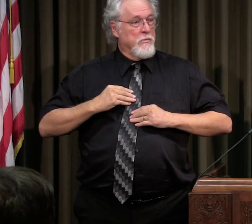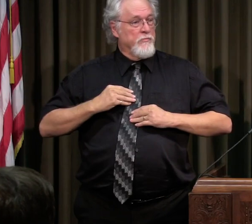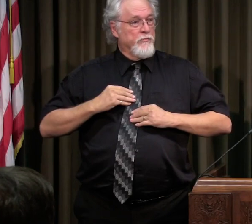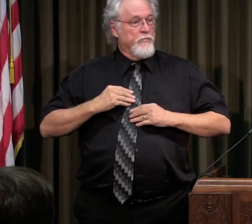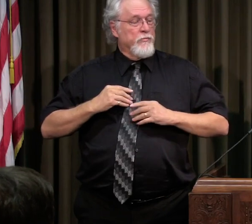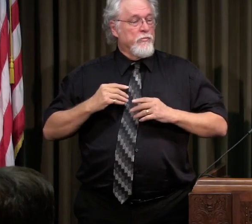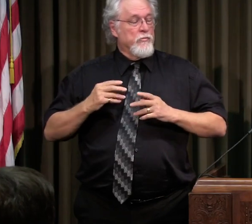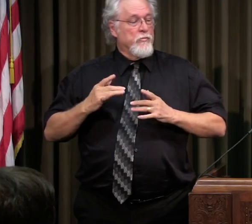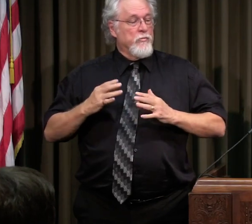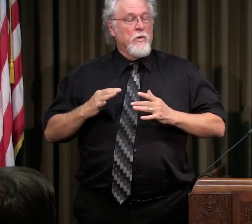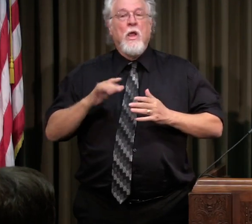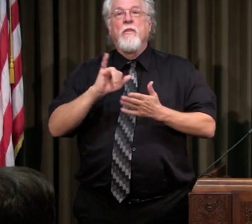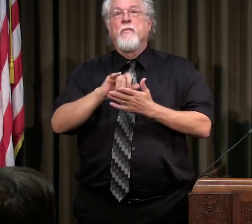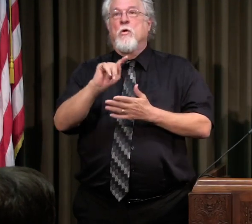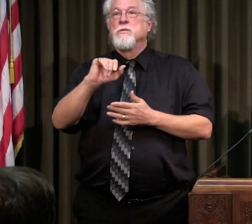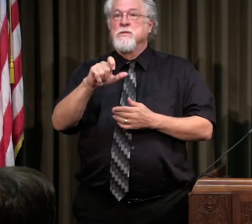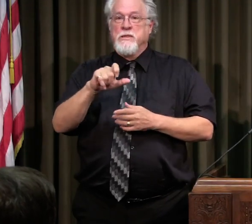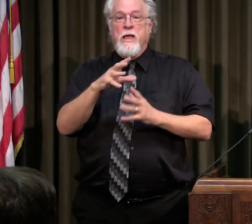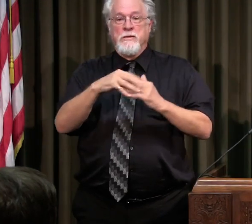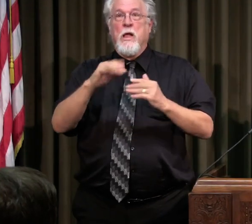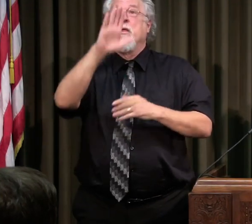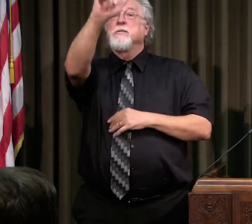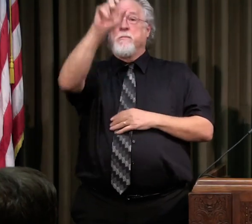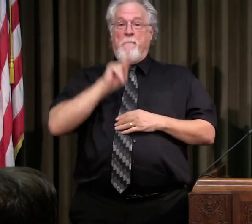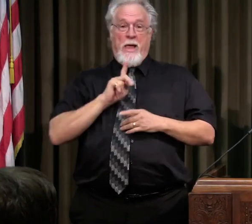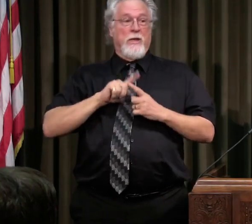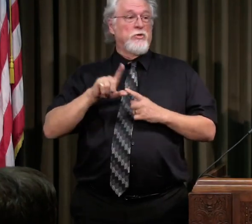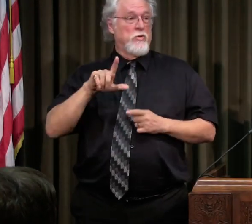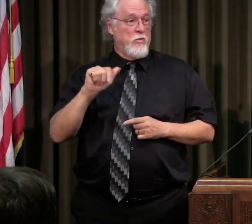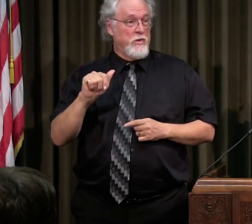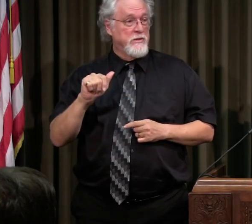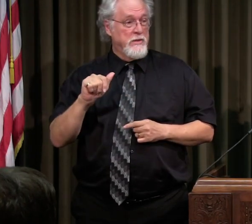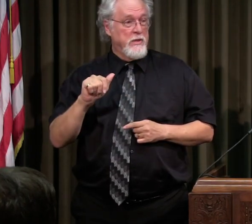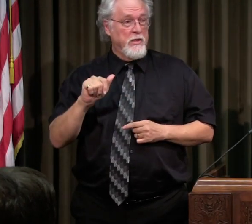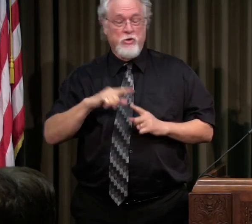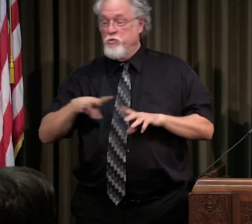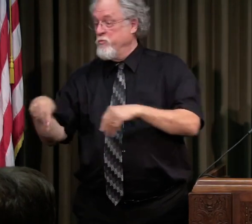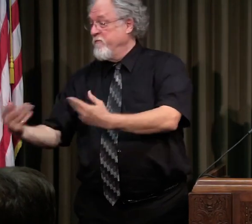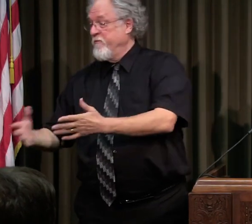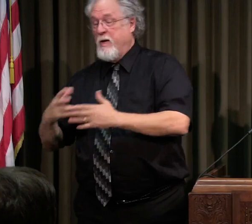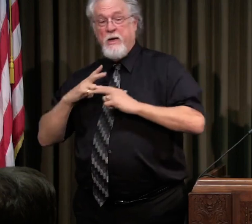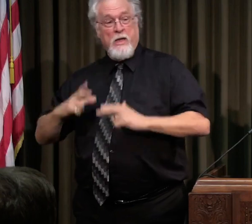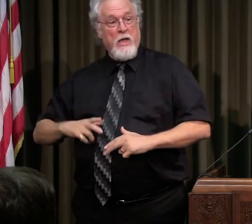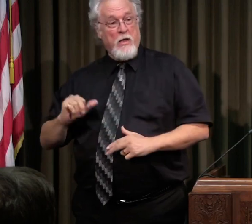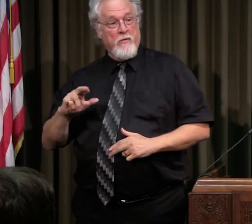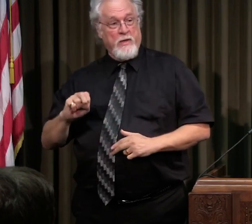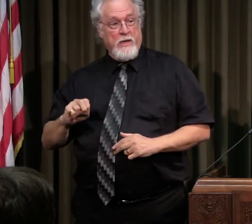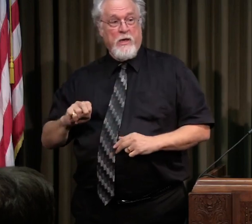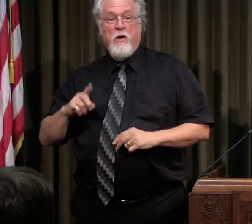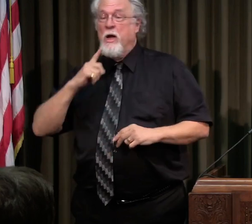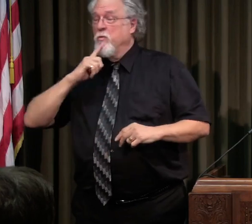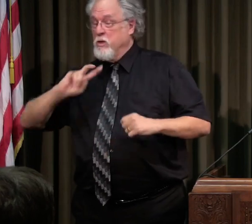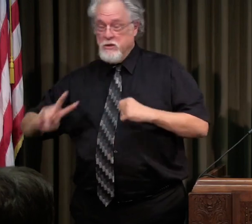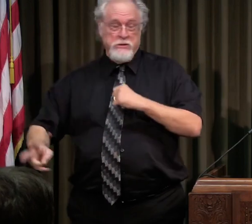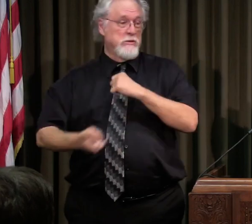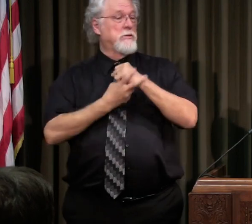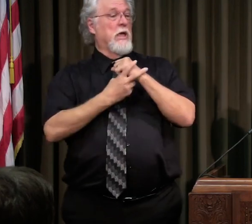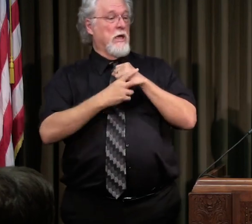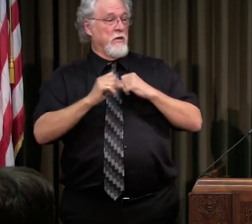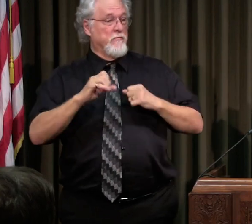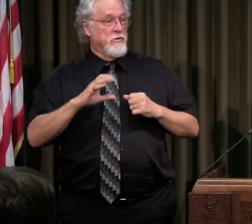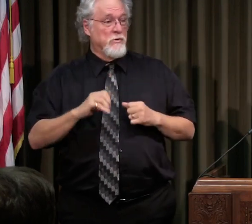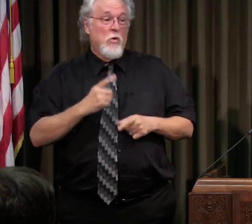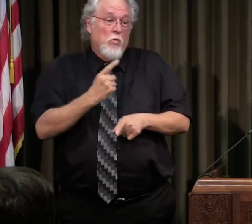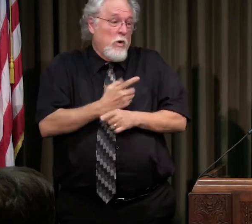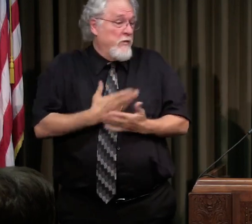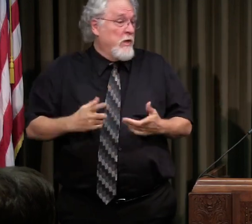those tax dollars back to Louisiana and provide health care here at a tremendous savings. So it's obviously the right